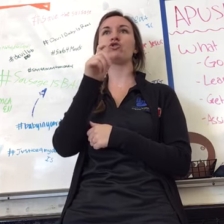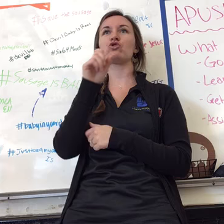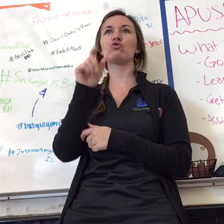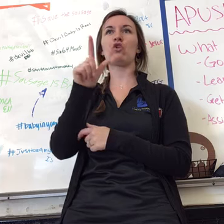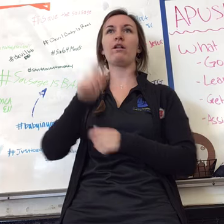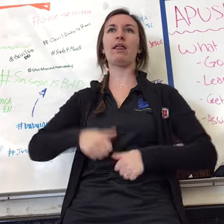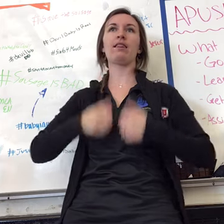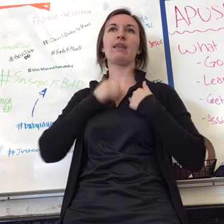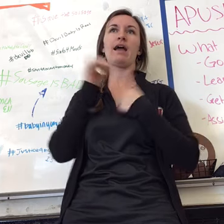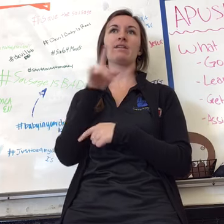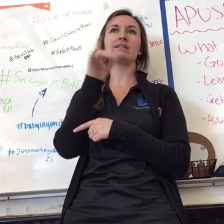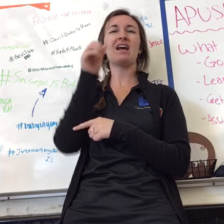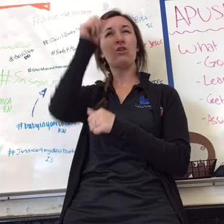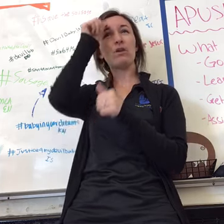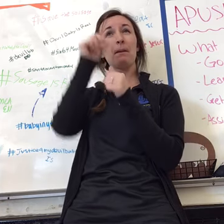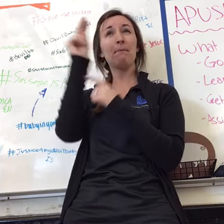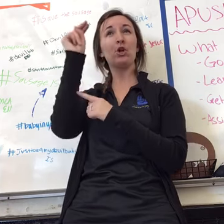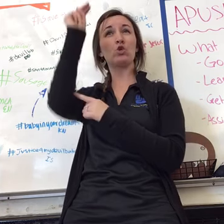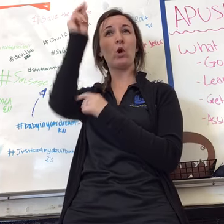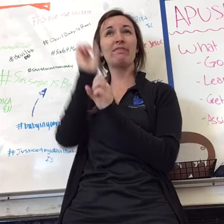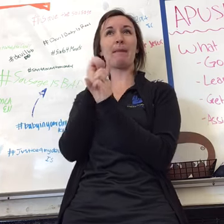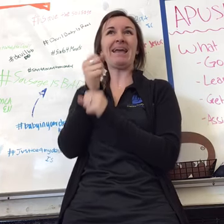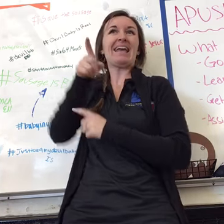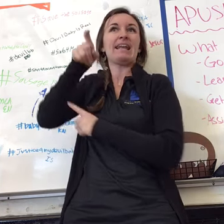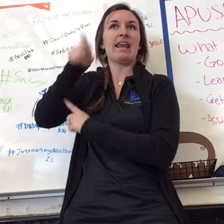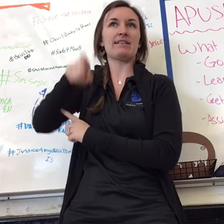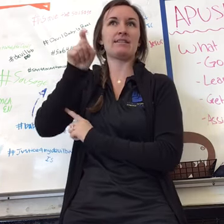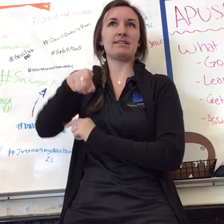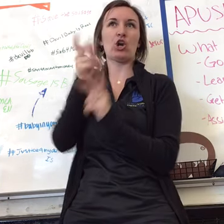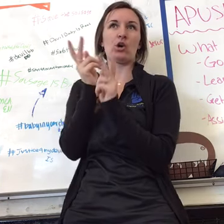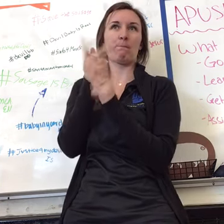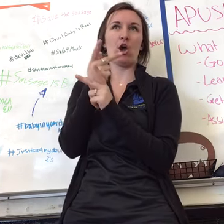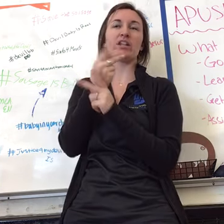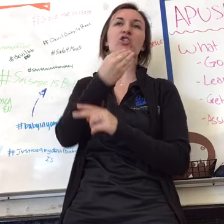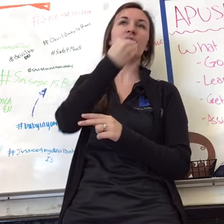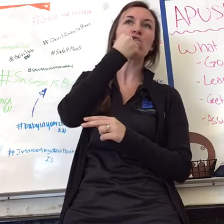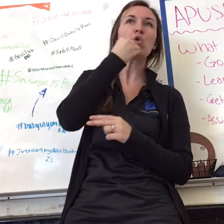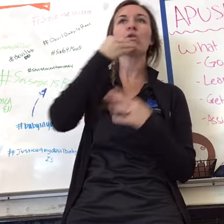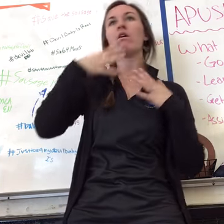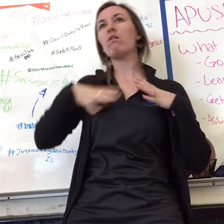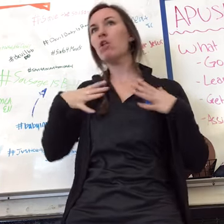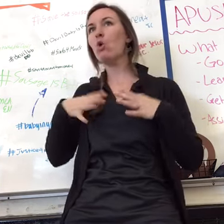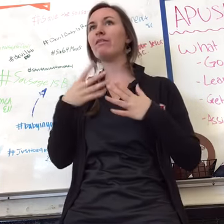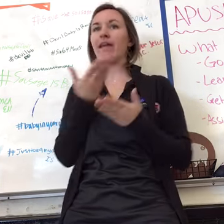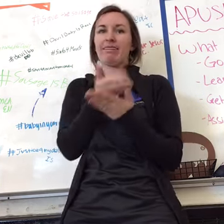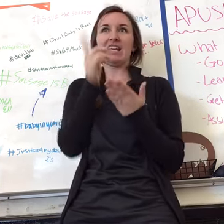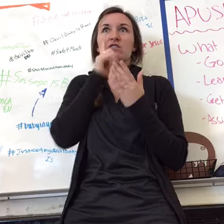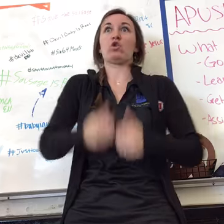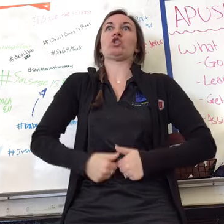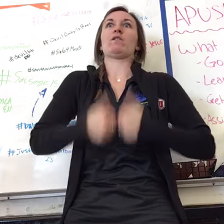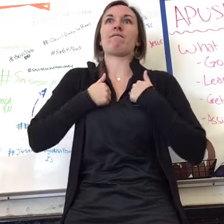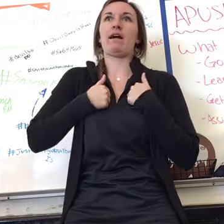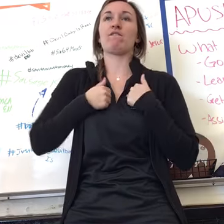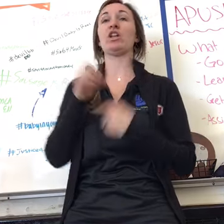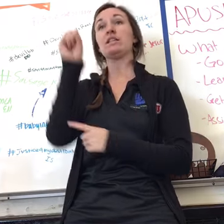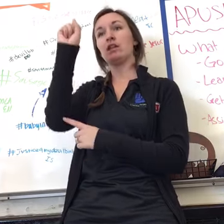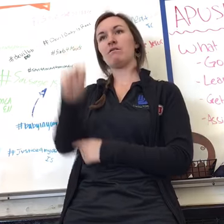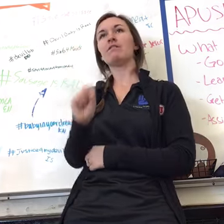the necessary products. That's going to be your food, your clothing, things that you need to survive. The South makes the cash crops, which are going to